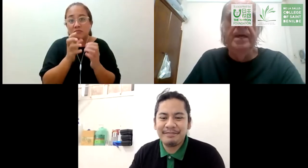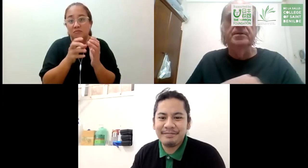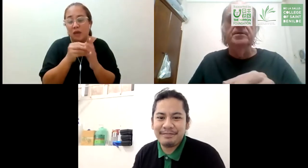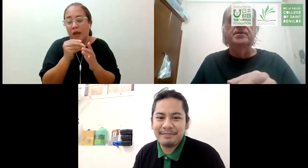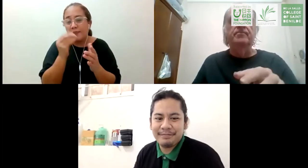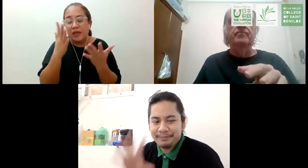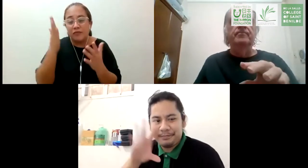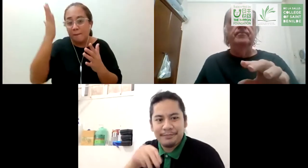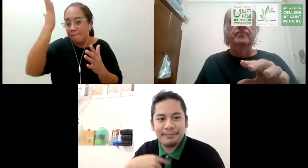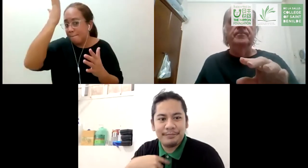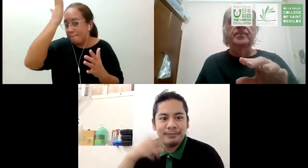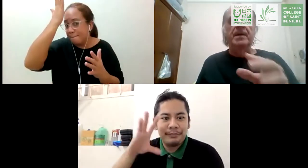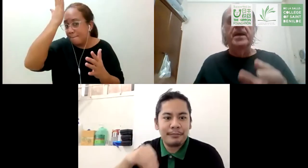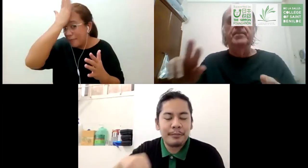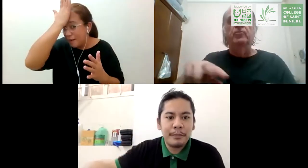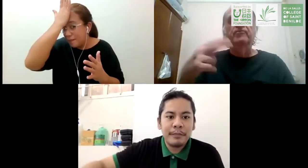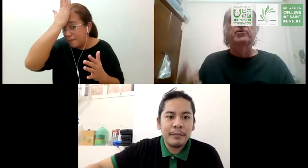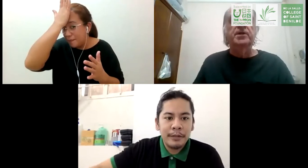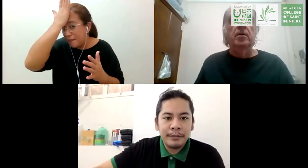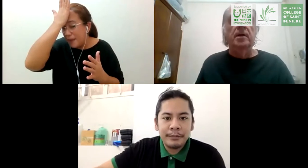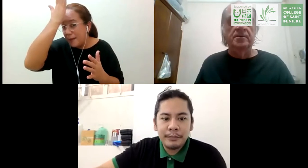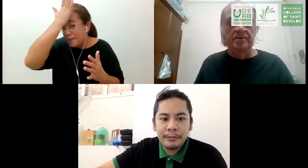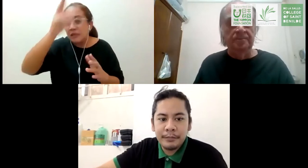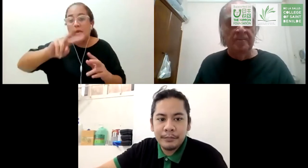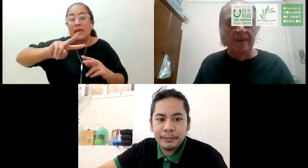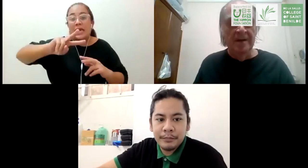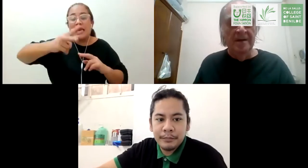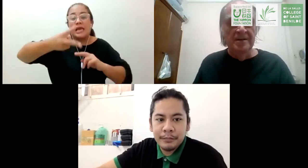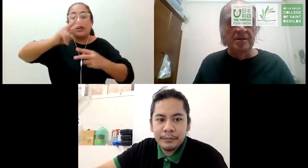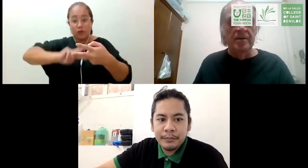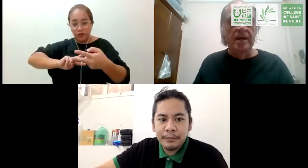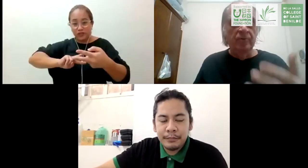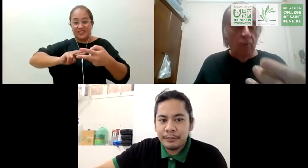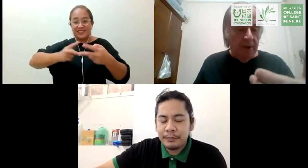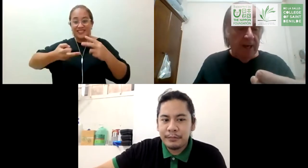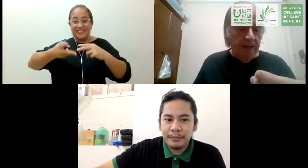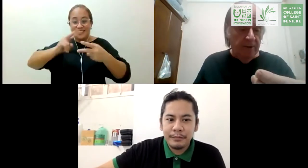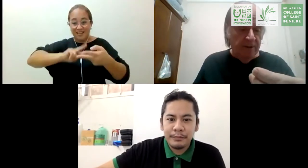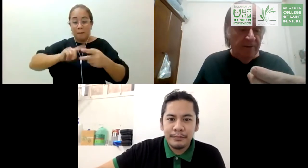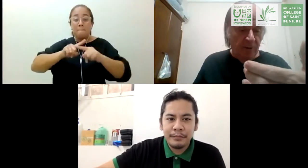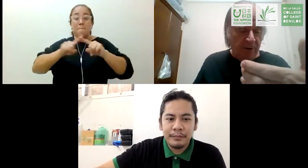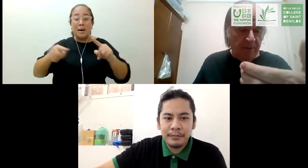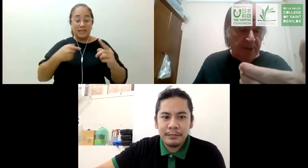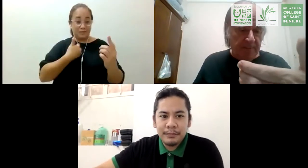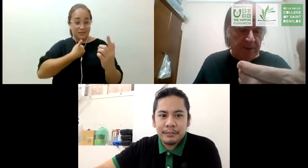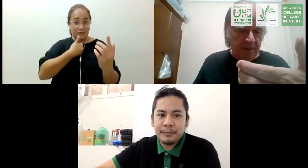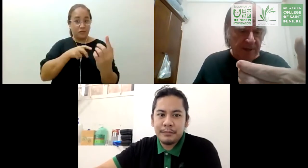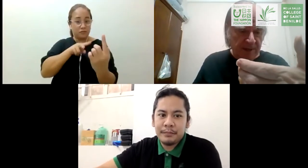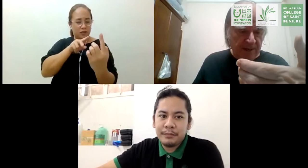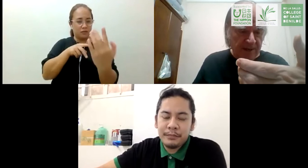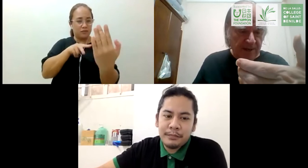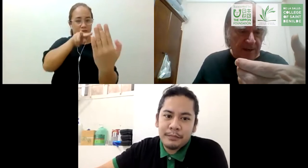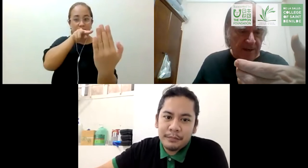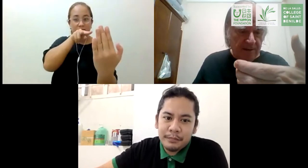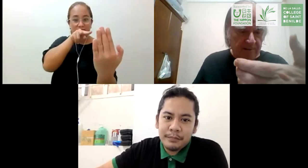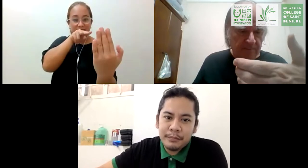that Pepys's thing may be reversing on us. So that if you look at it, if you look at Pepys